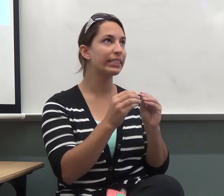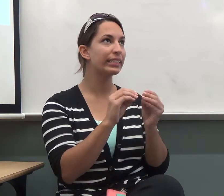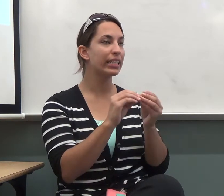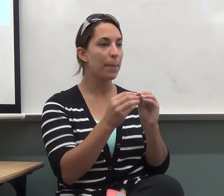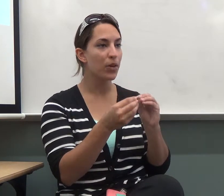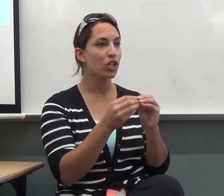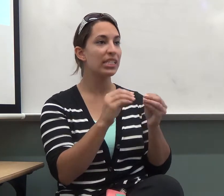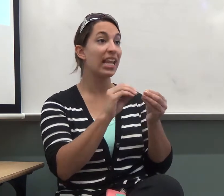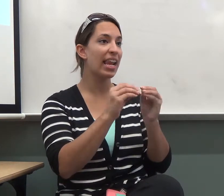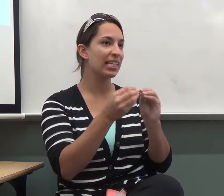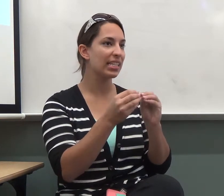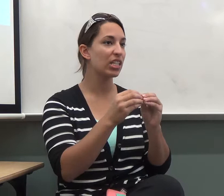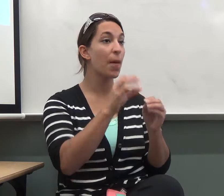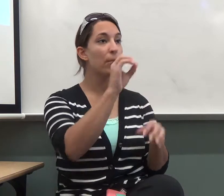percentages, right?